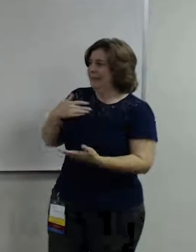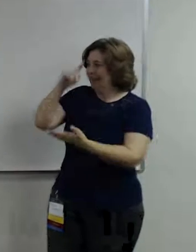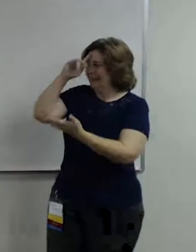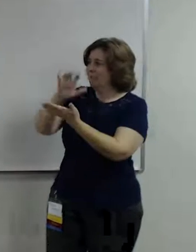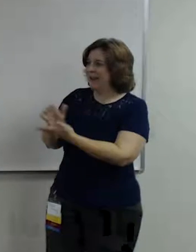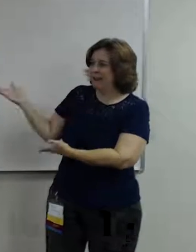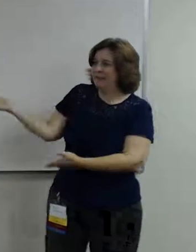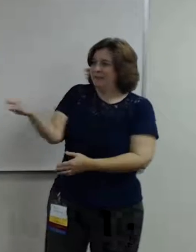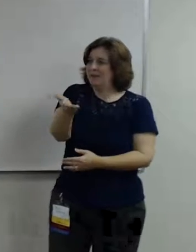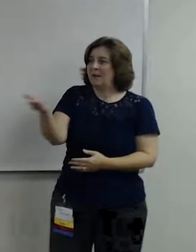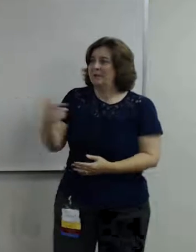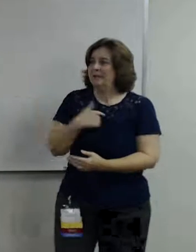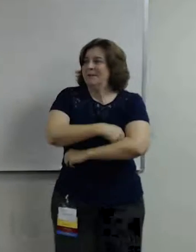let my husband talk to them, and